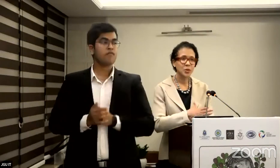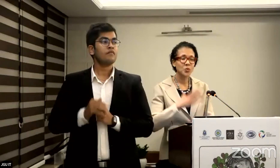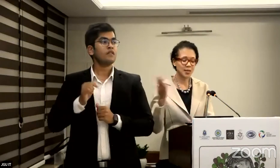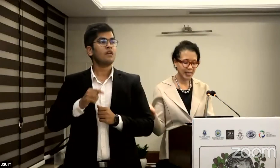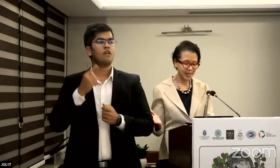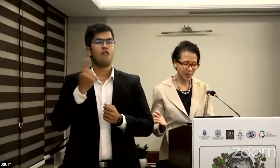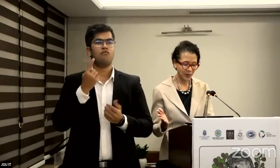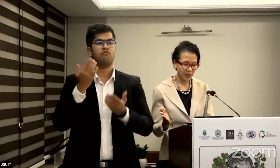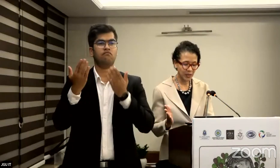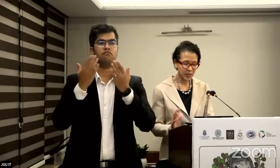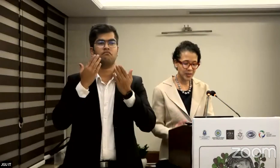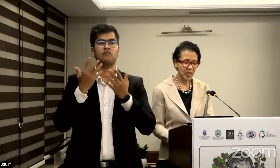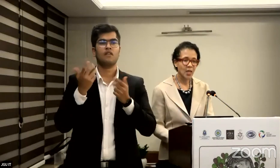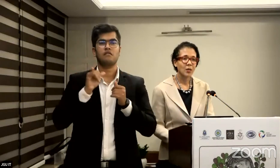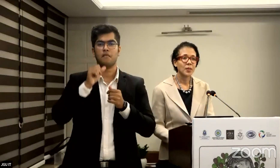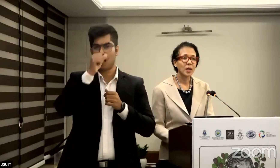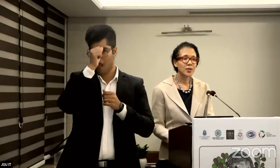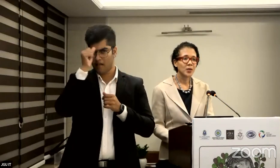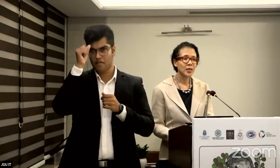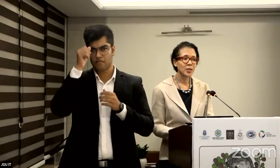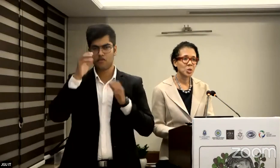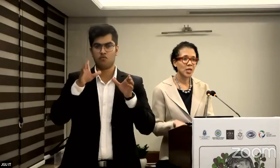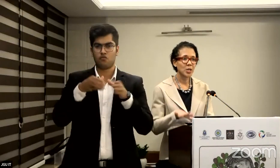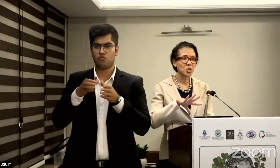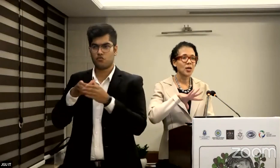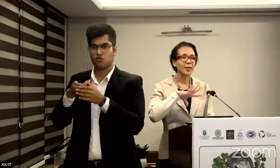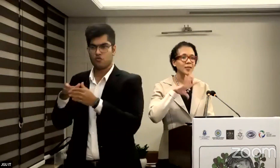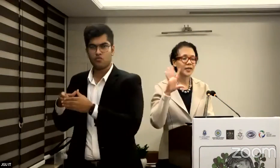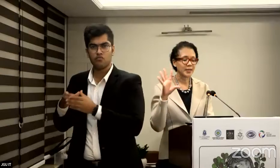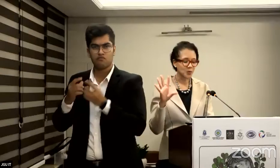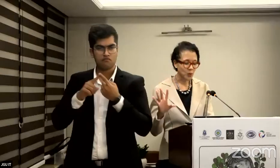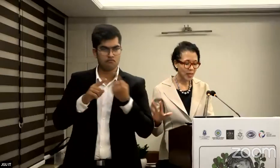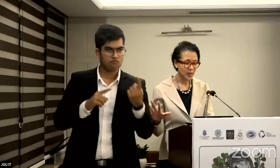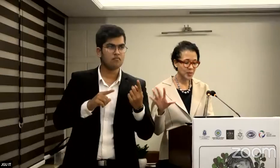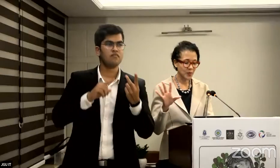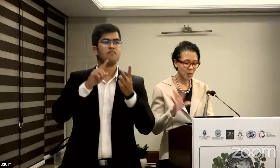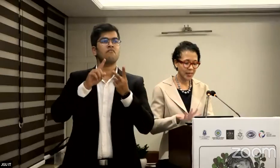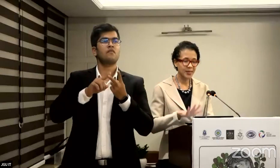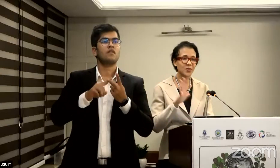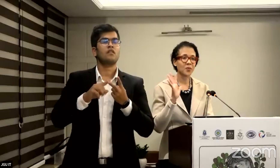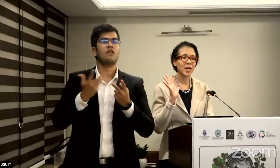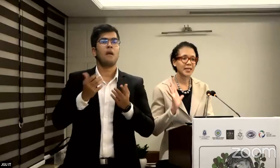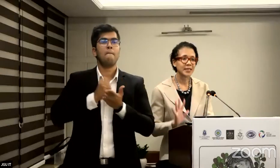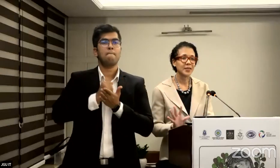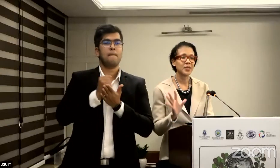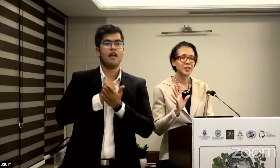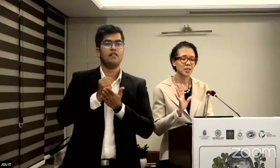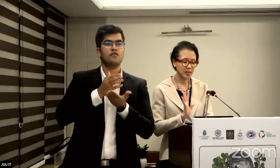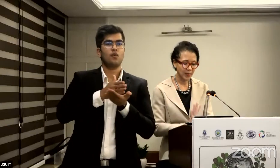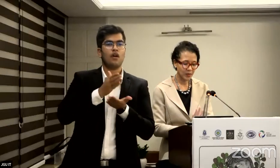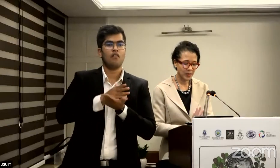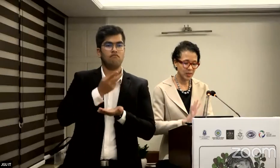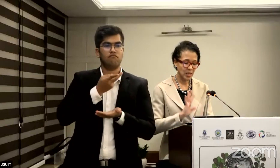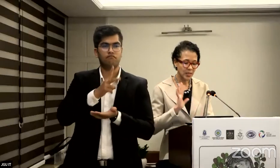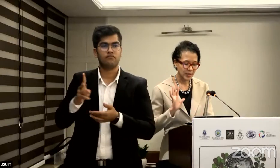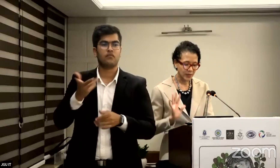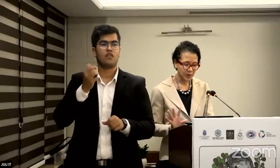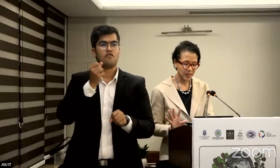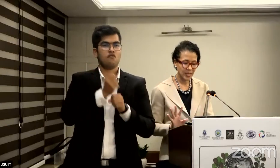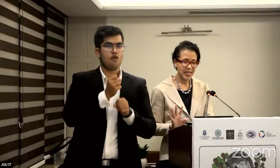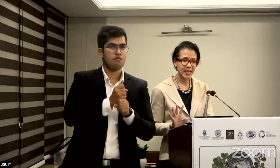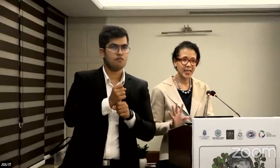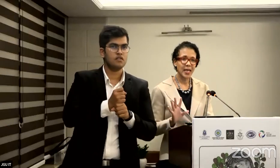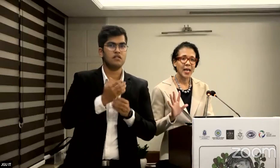across numerous academic fields, but also exchange across various realms of practice, from academia to government to